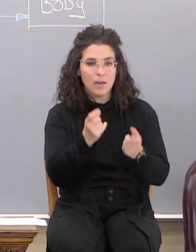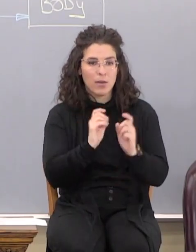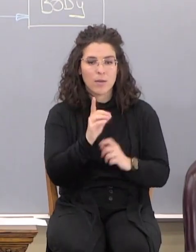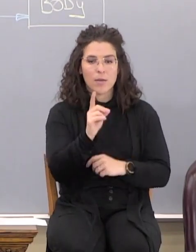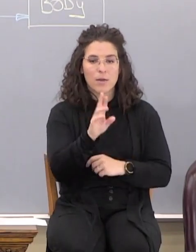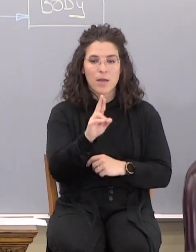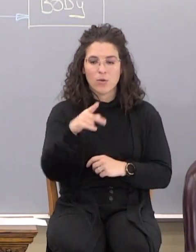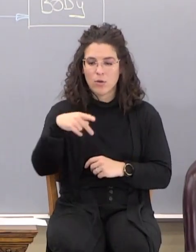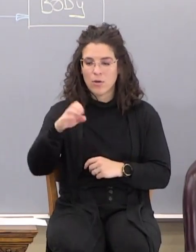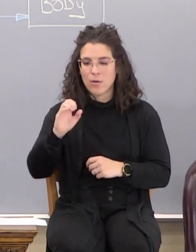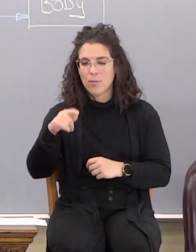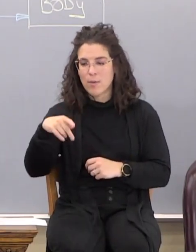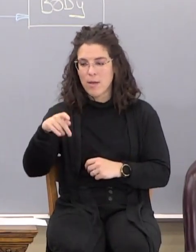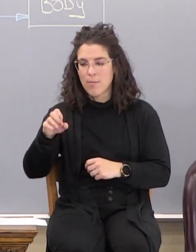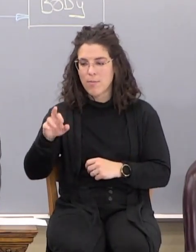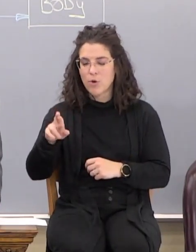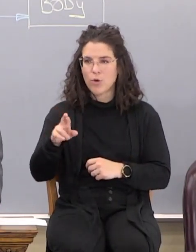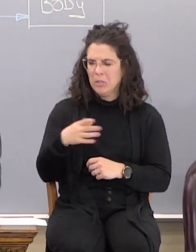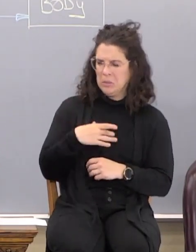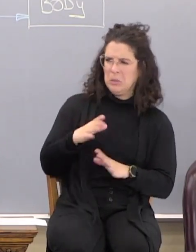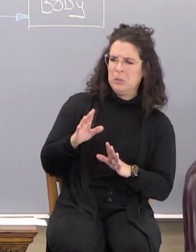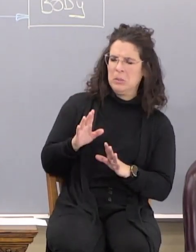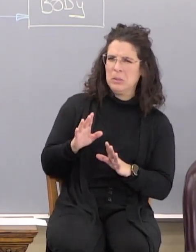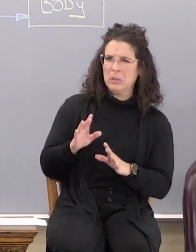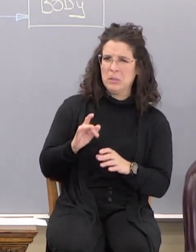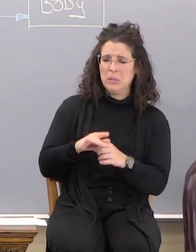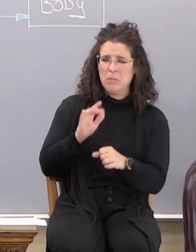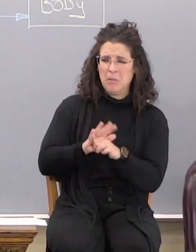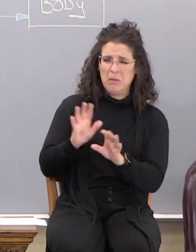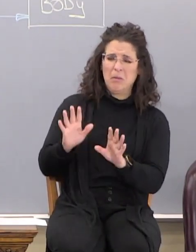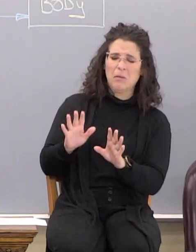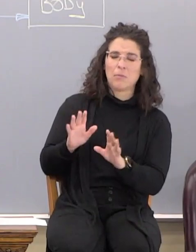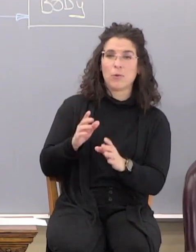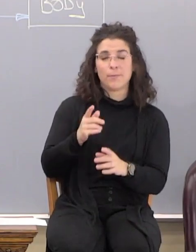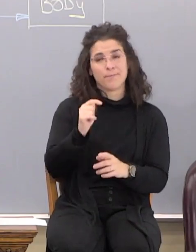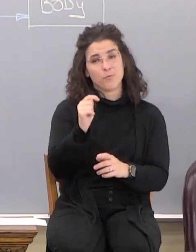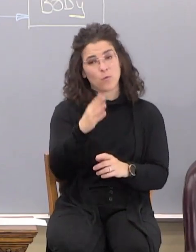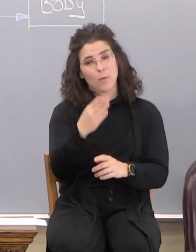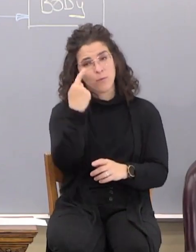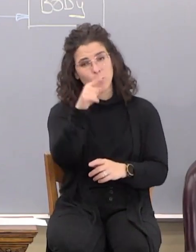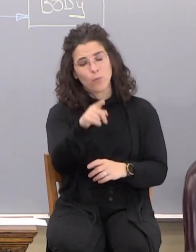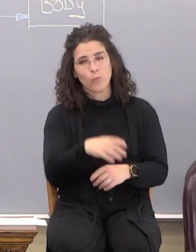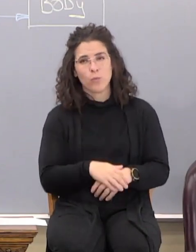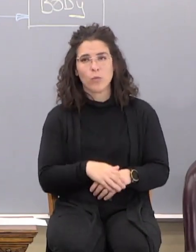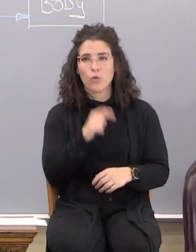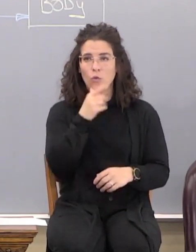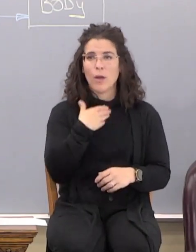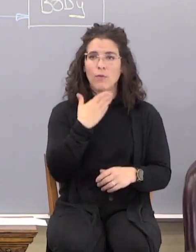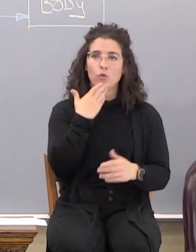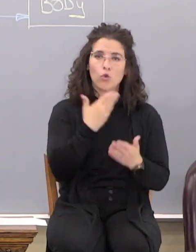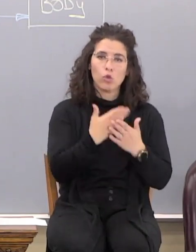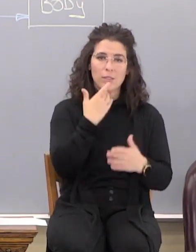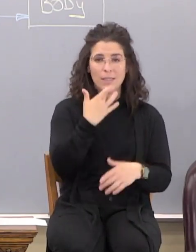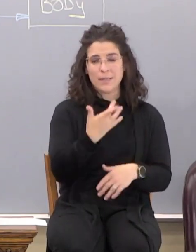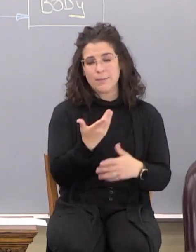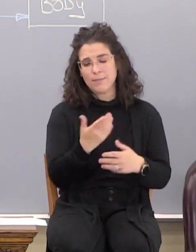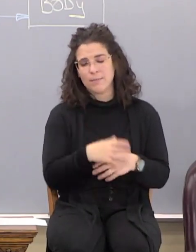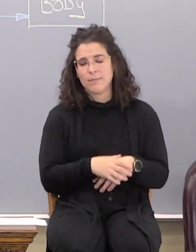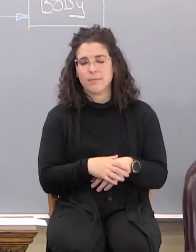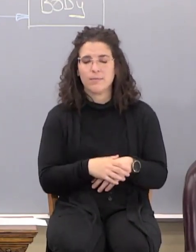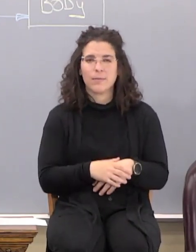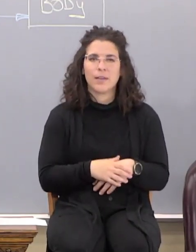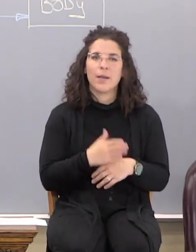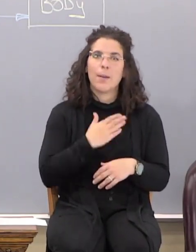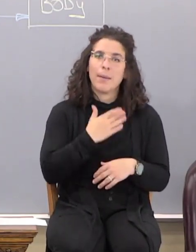Pepper. Ew, I don't like Dr. Pepper. Well, too bad for you. You don't have any good taste. But see,